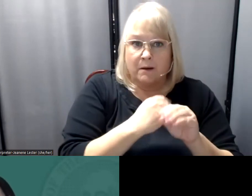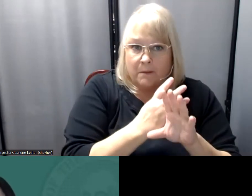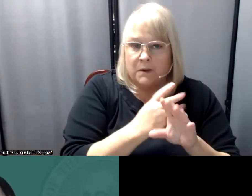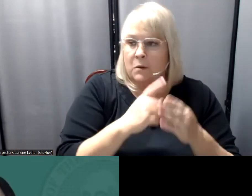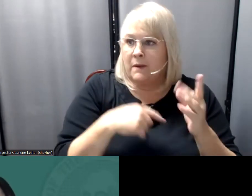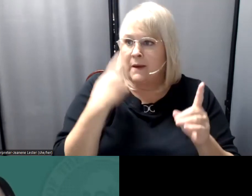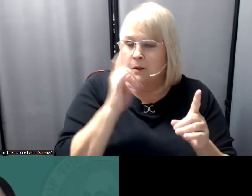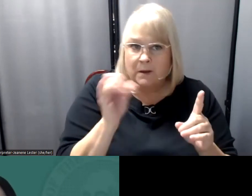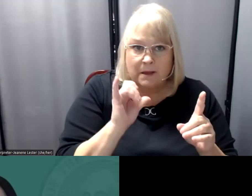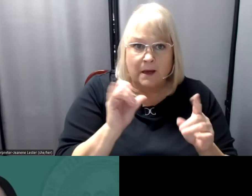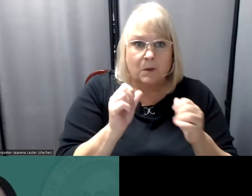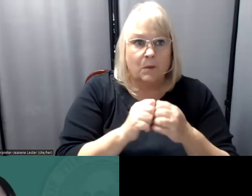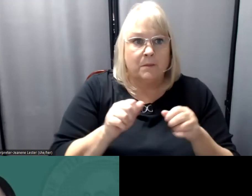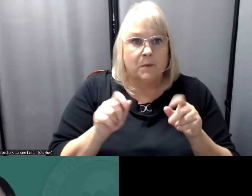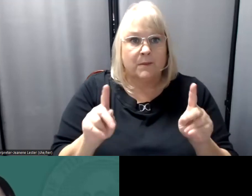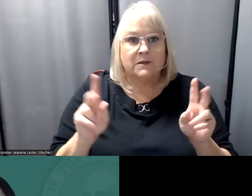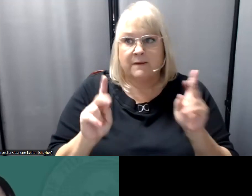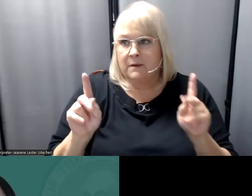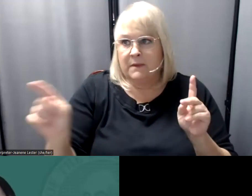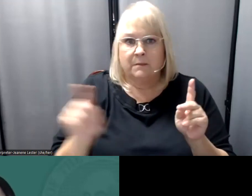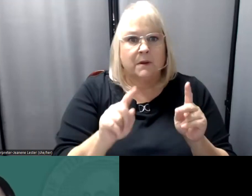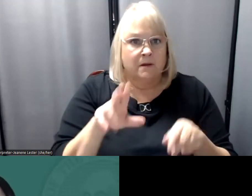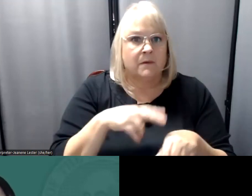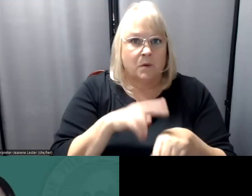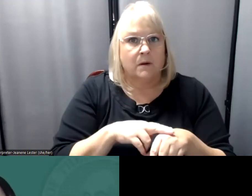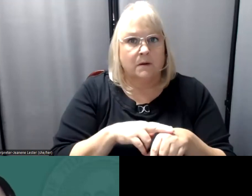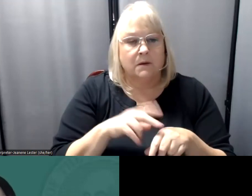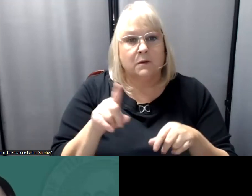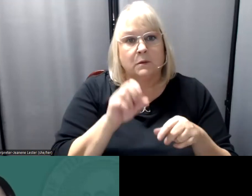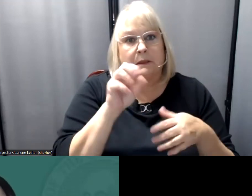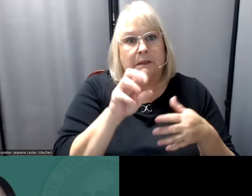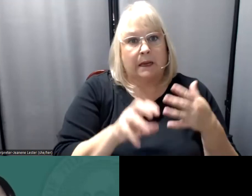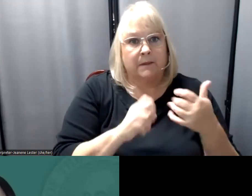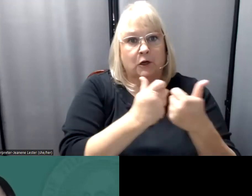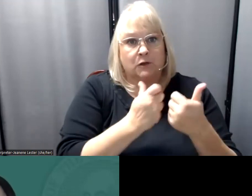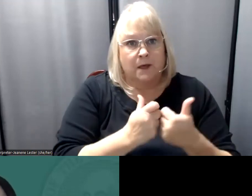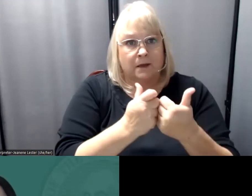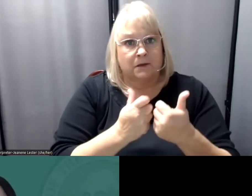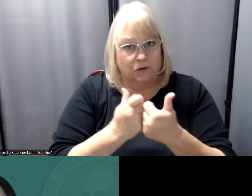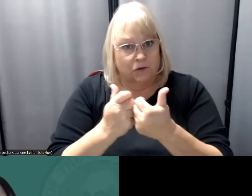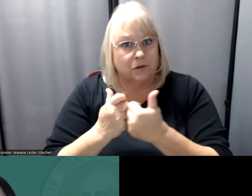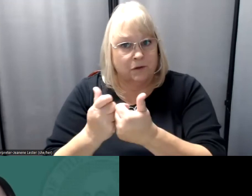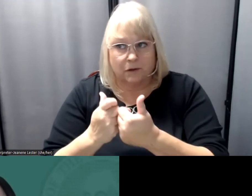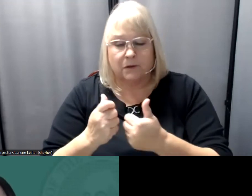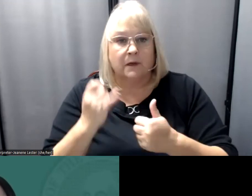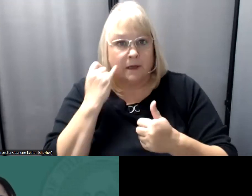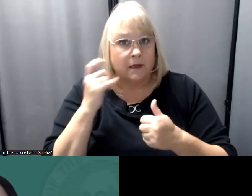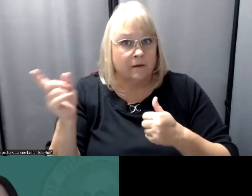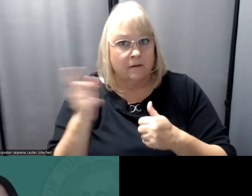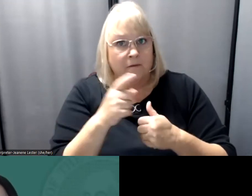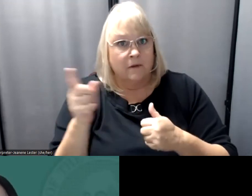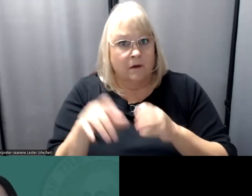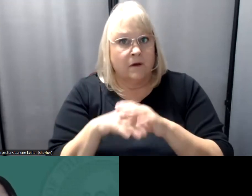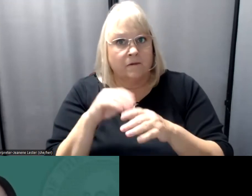like, with the permission of the people, of course, to name those and speak those challenges if they're comfortable with that. We want that